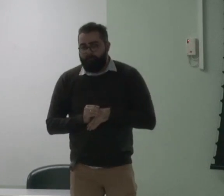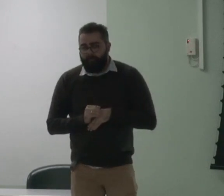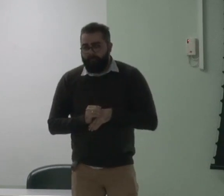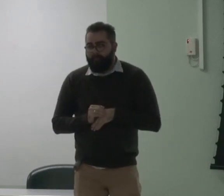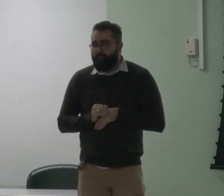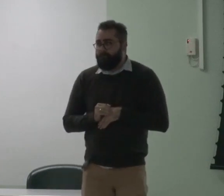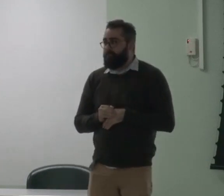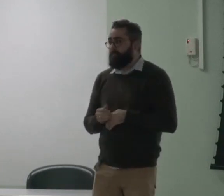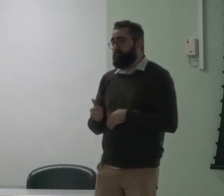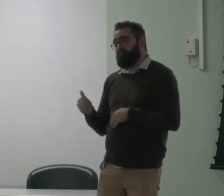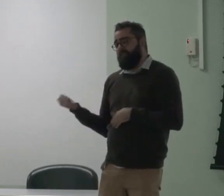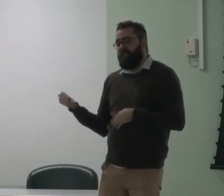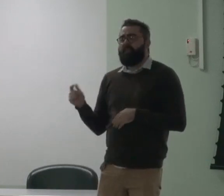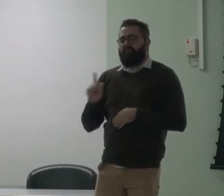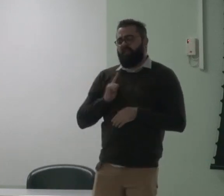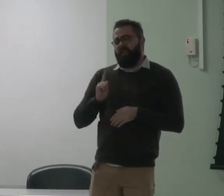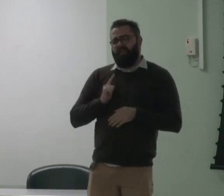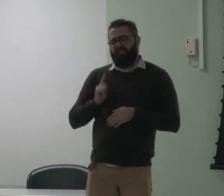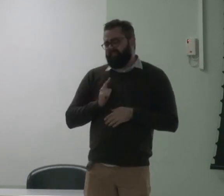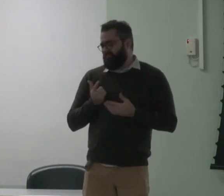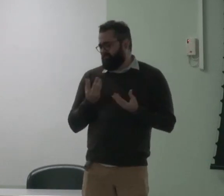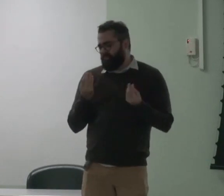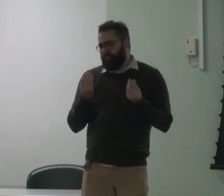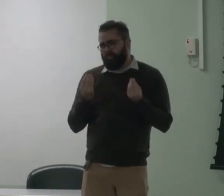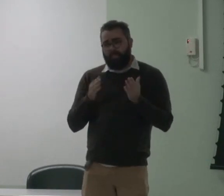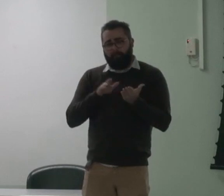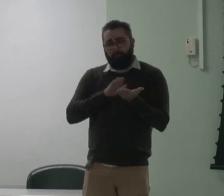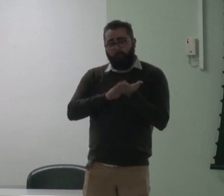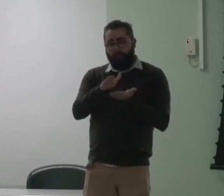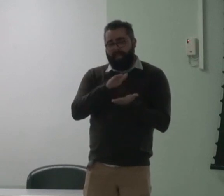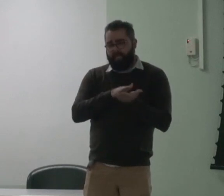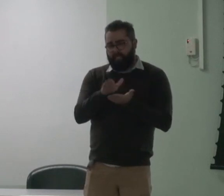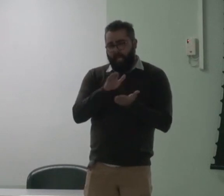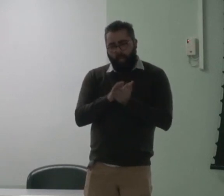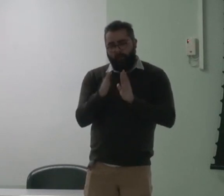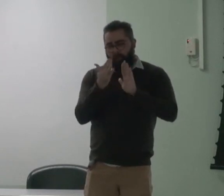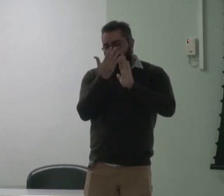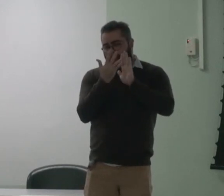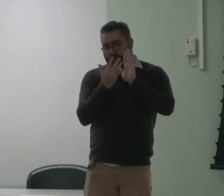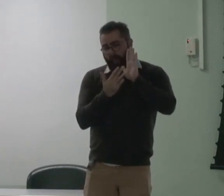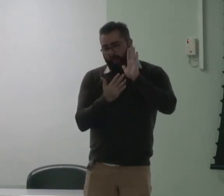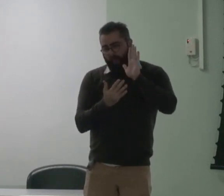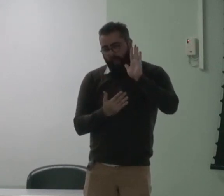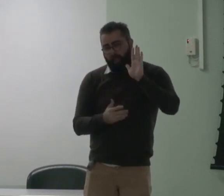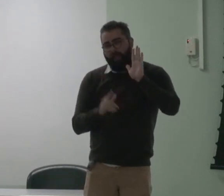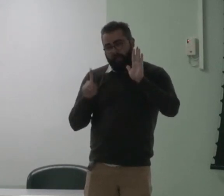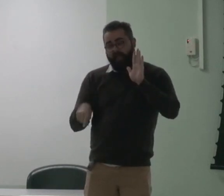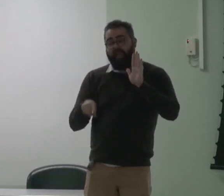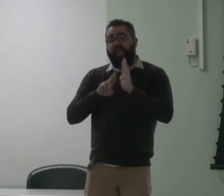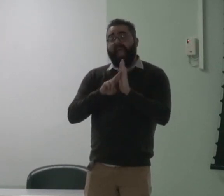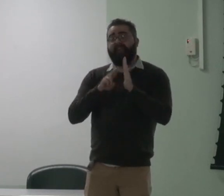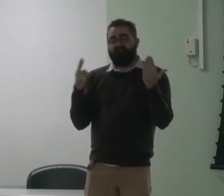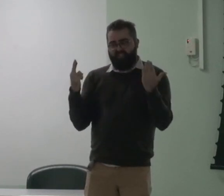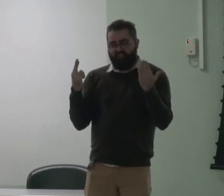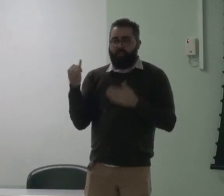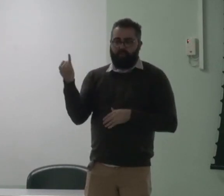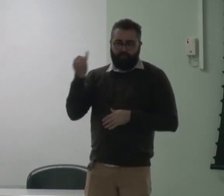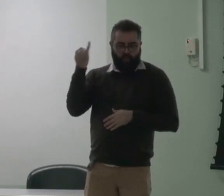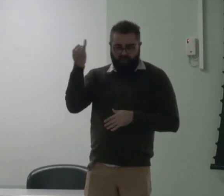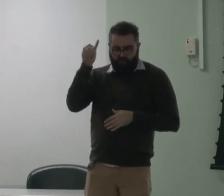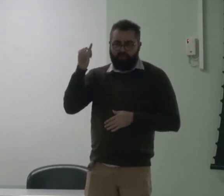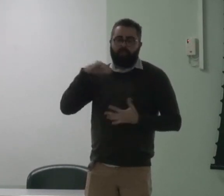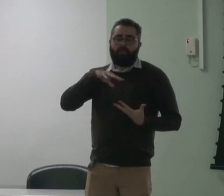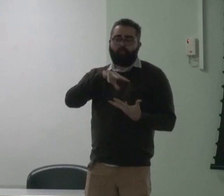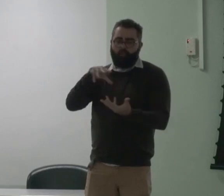He has a large list of publications in international journals with